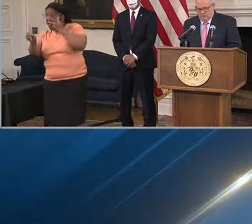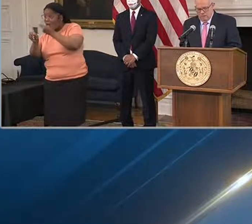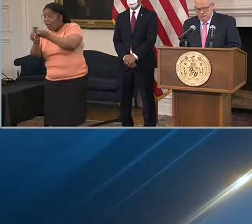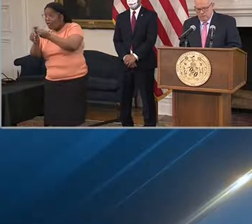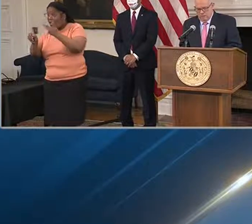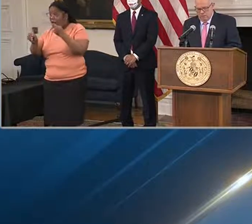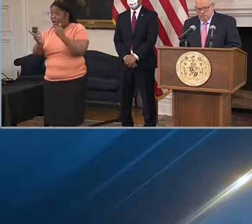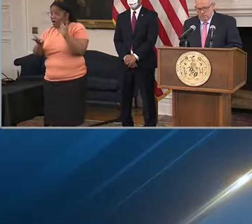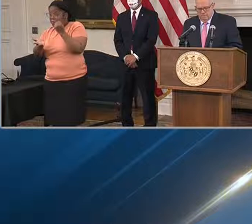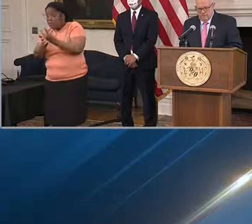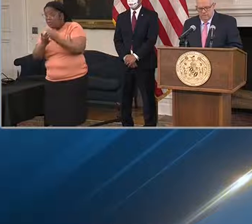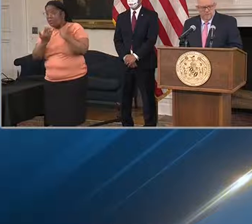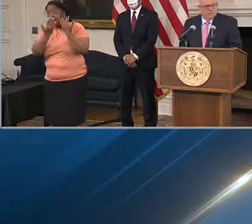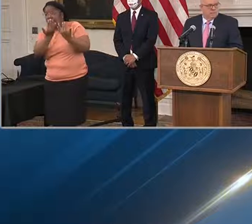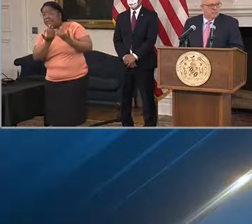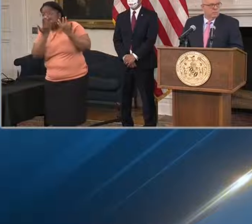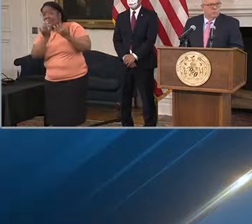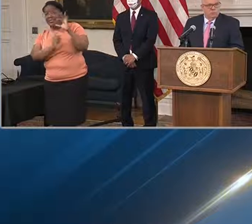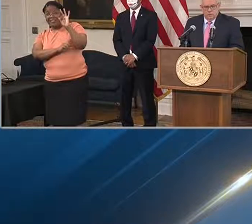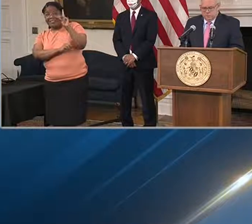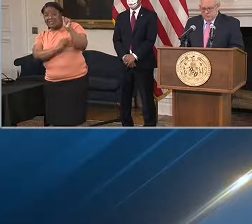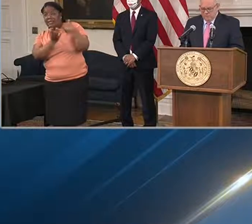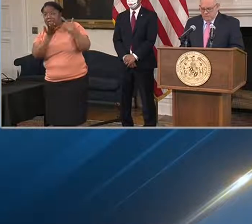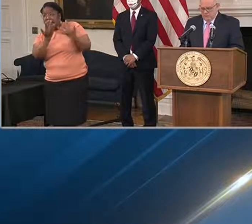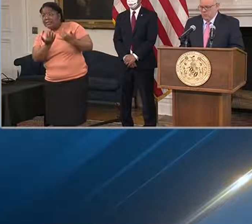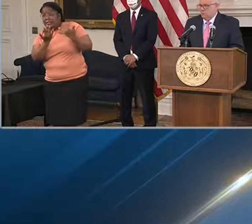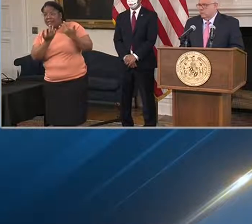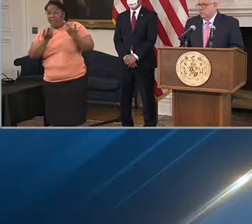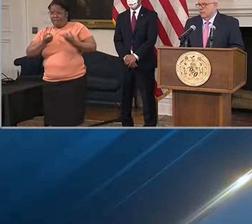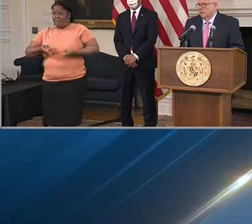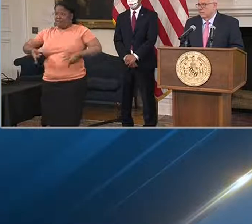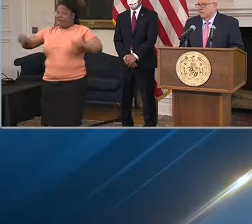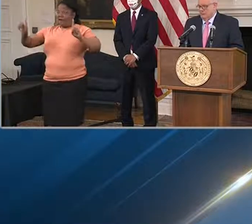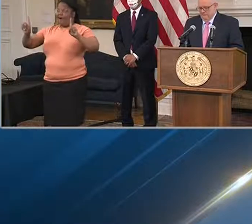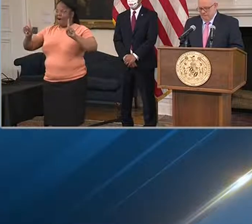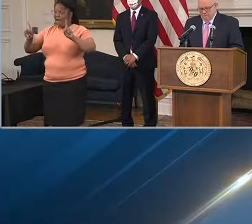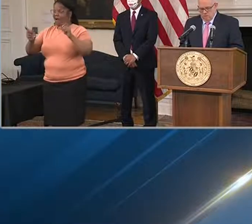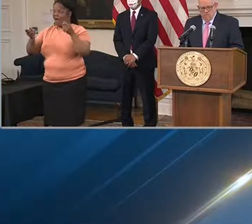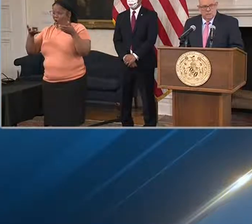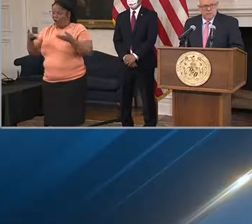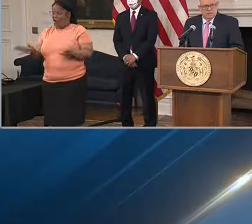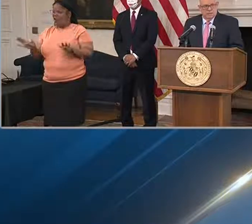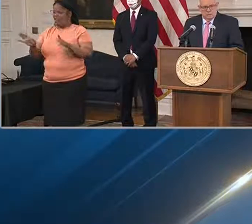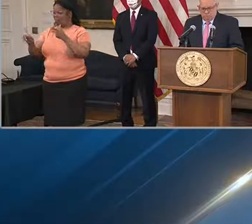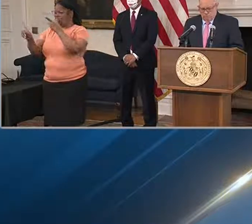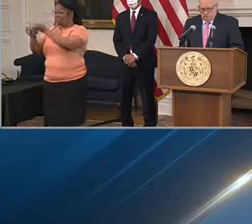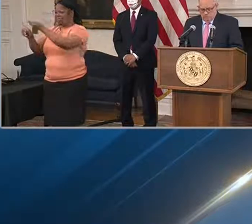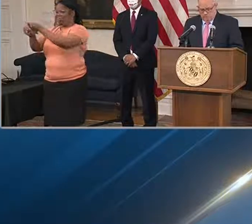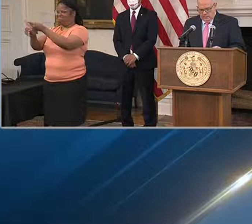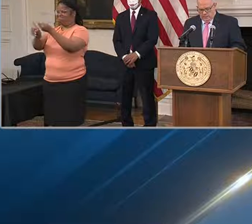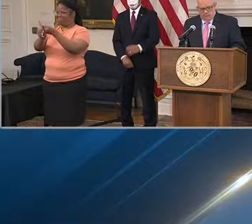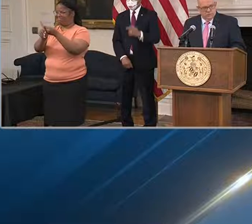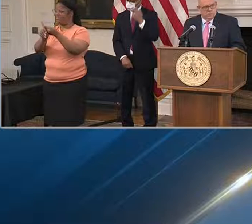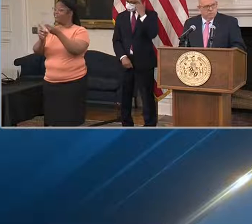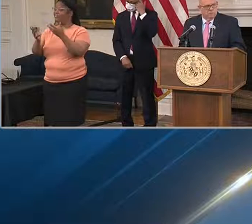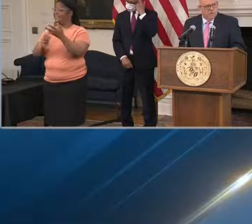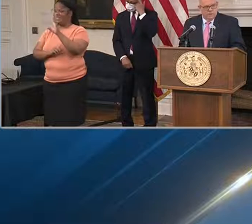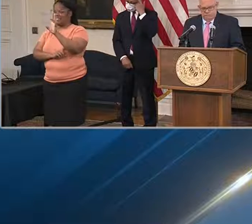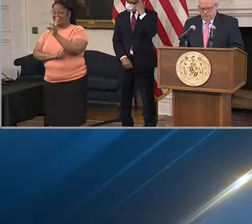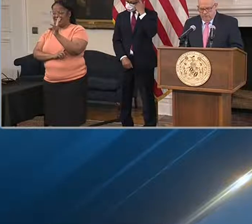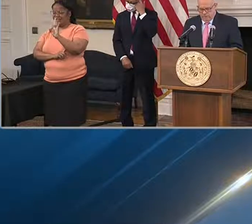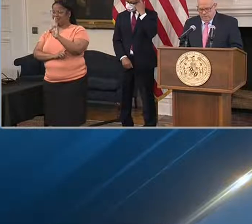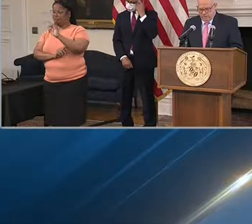but now we have already vaccinated more than 76% of all Marylanders over the age